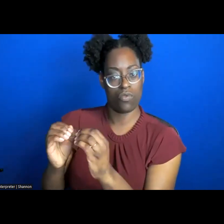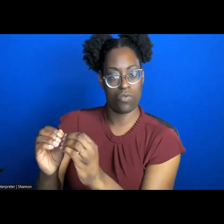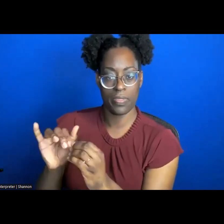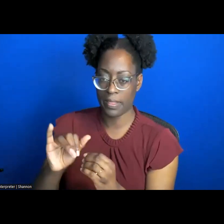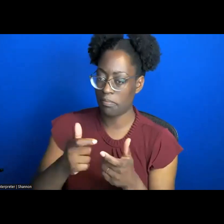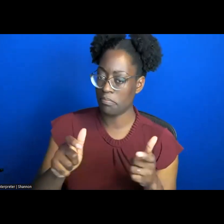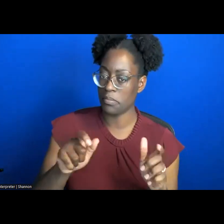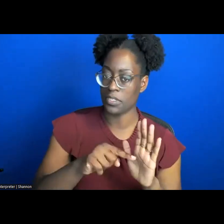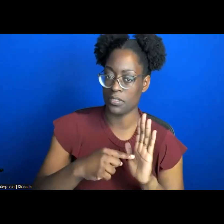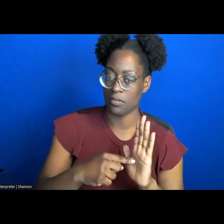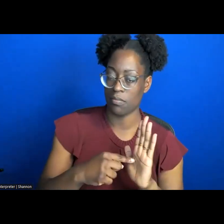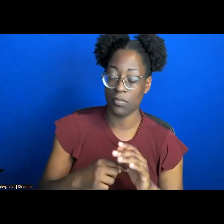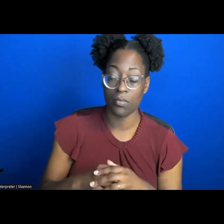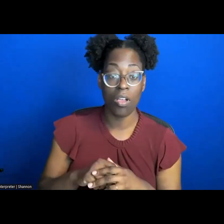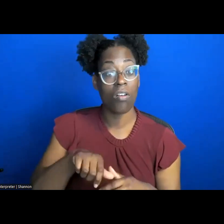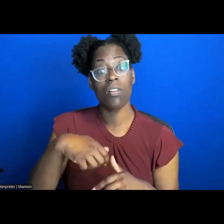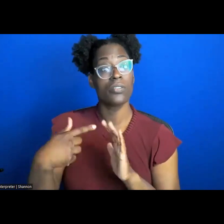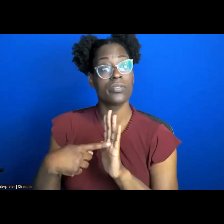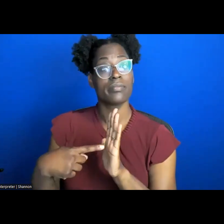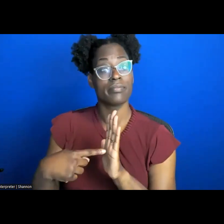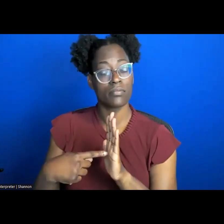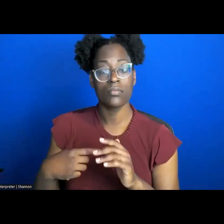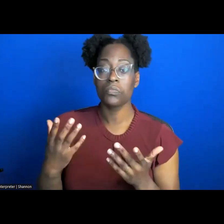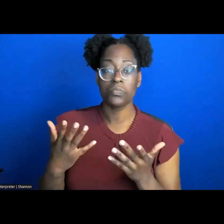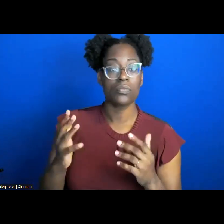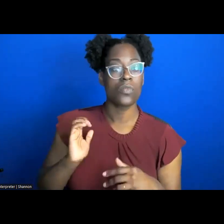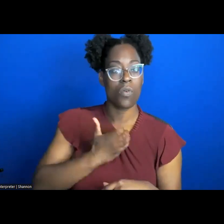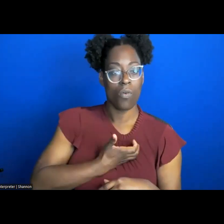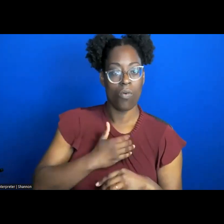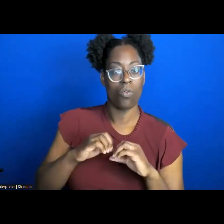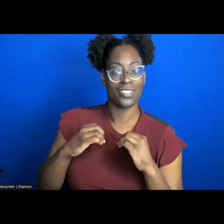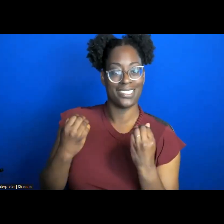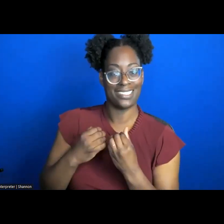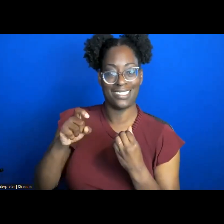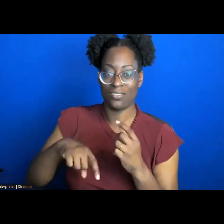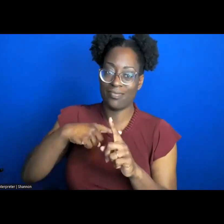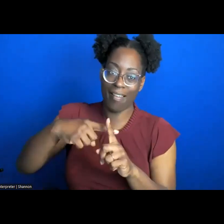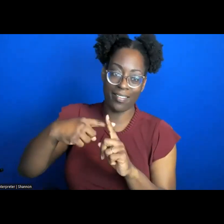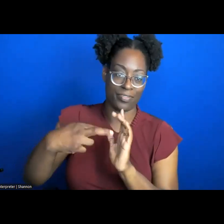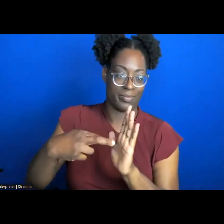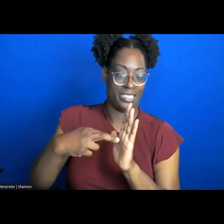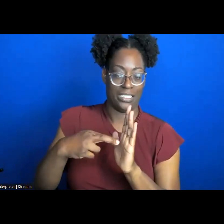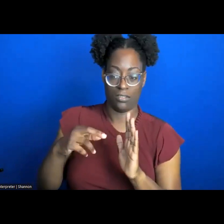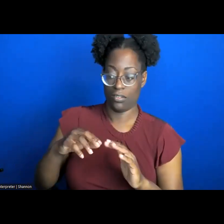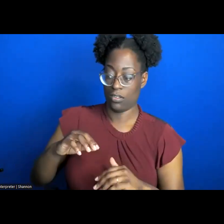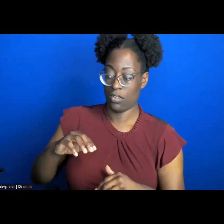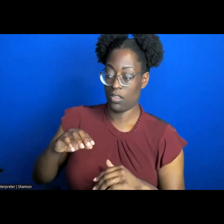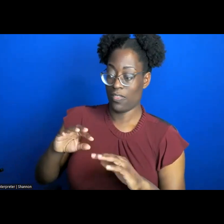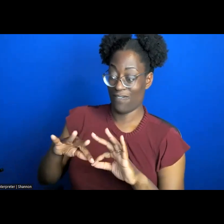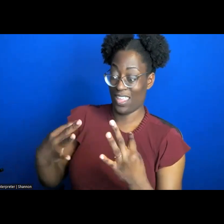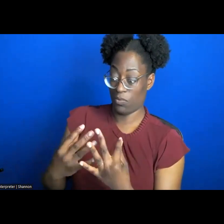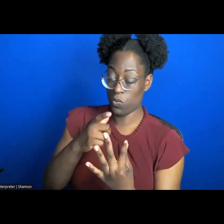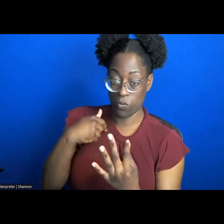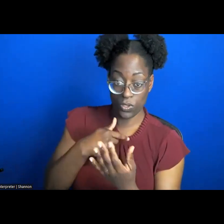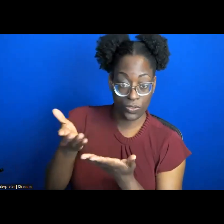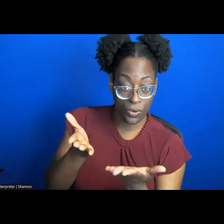one would be our organization must positively represent the children, their families, and the field who we serve, and